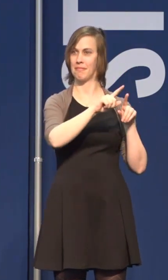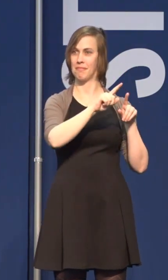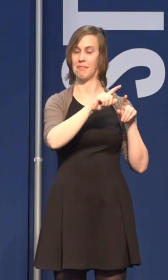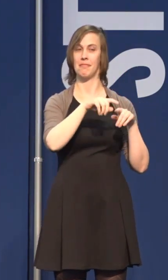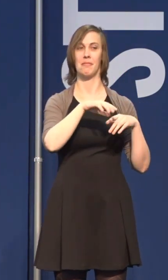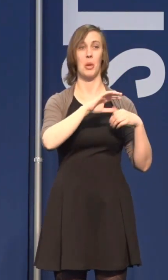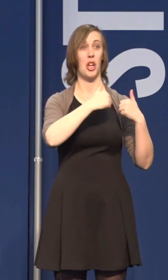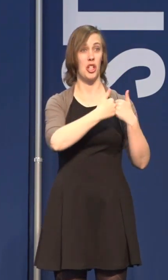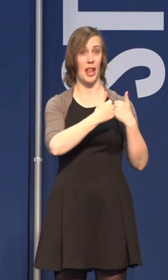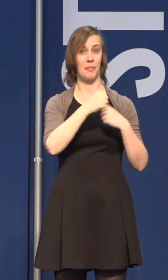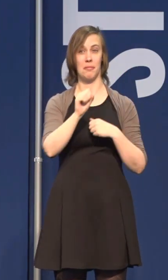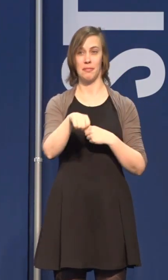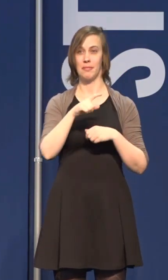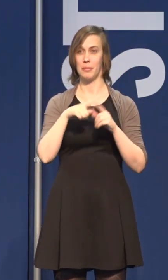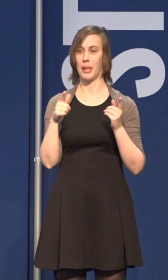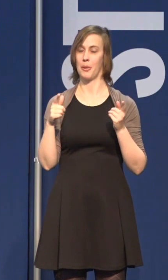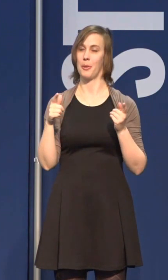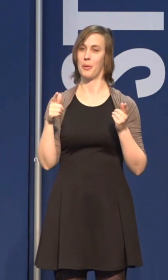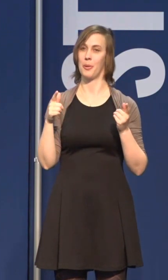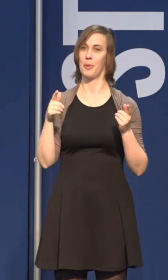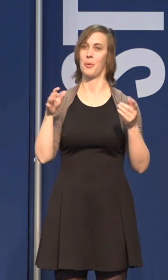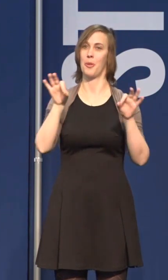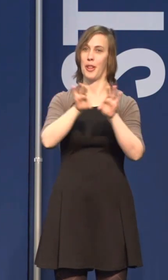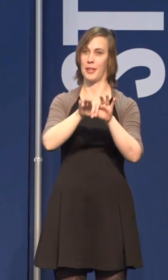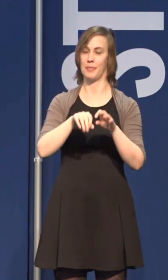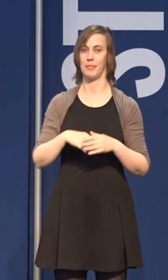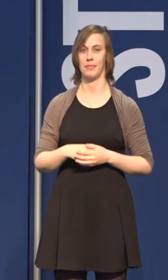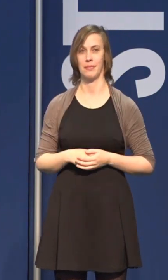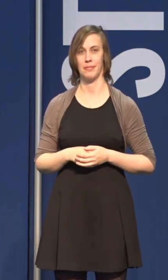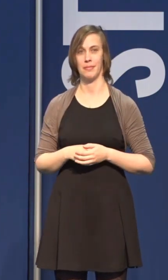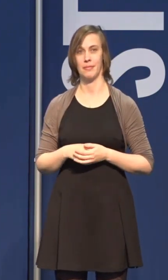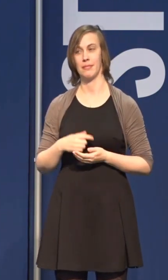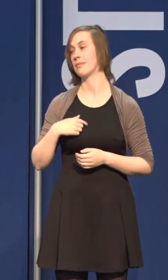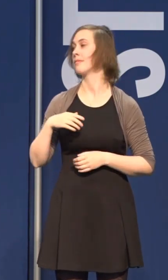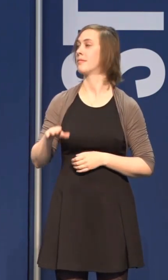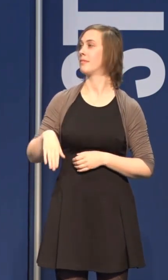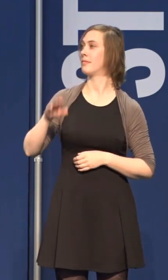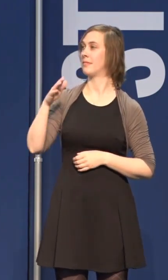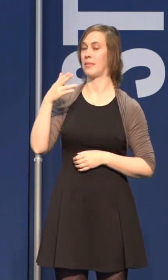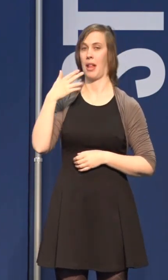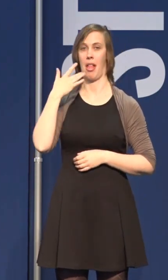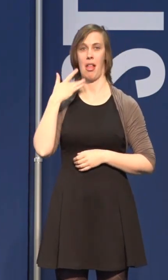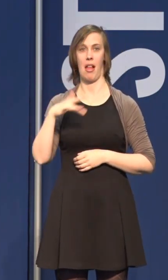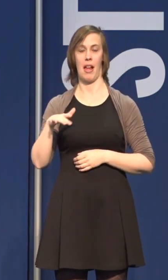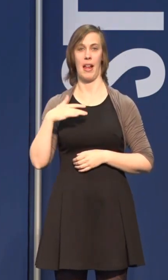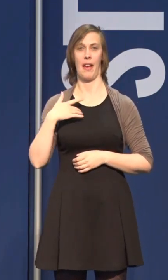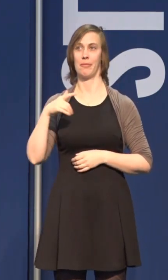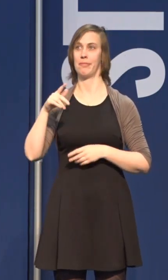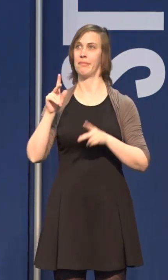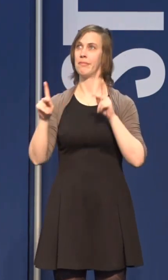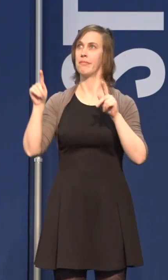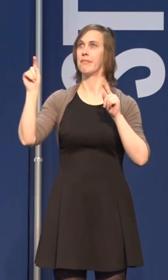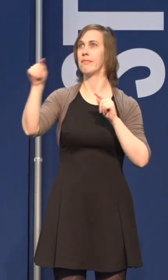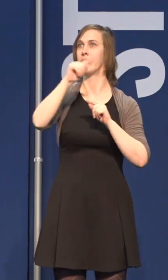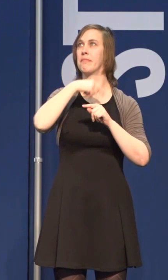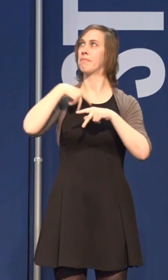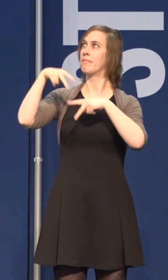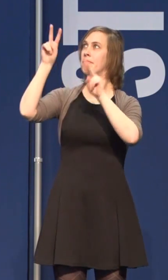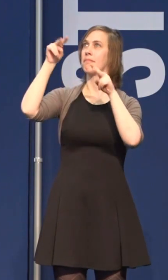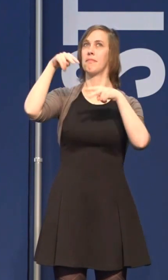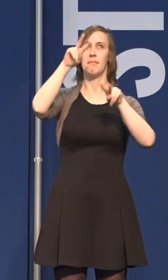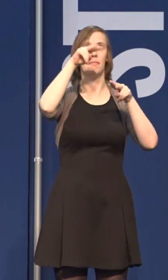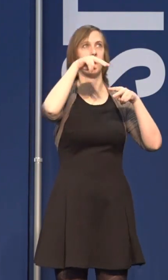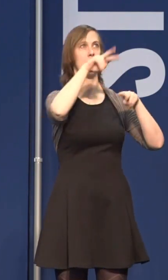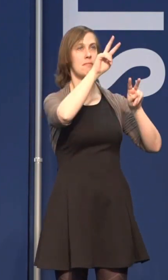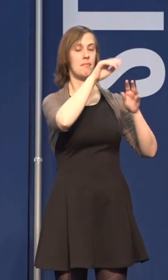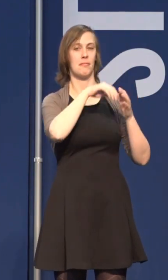it. Growing up, I was privileged enough to have role models who were the image of heart. I had parents who guided me and